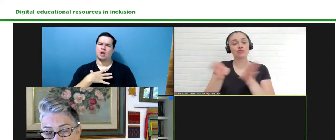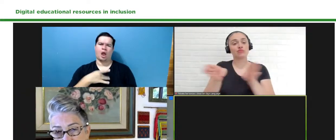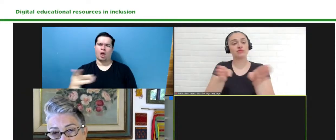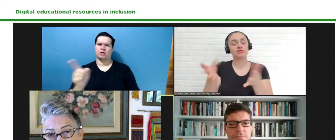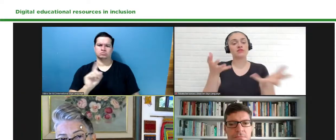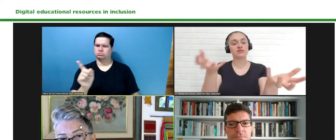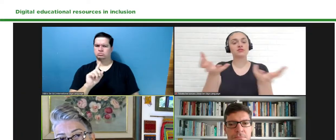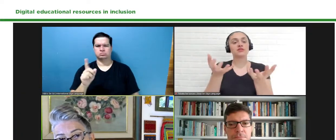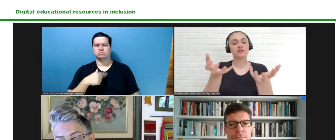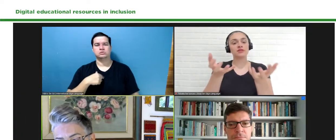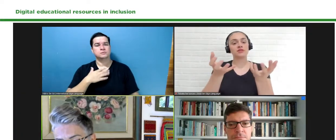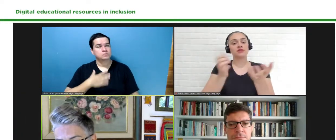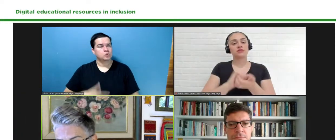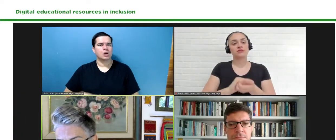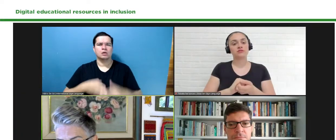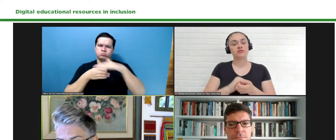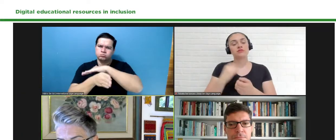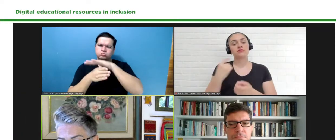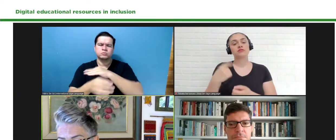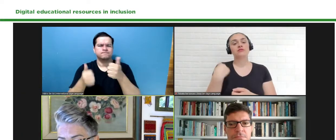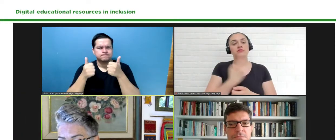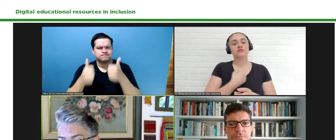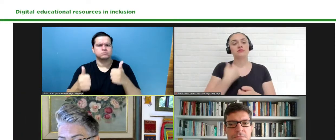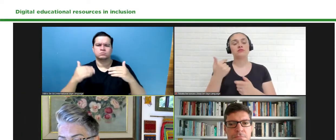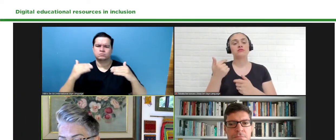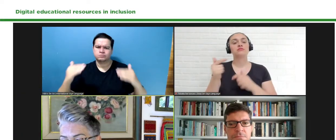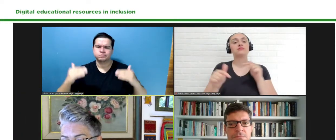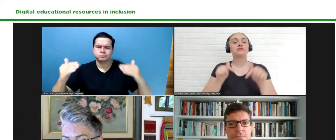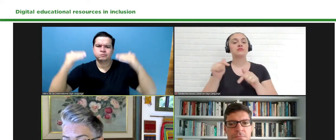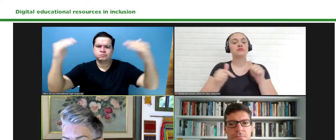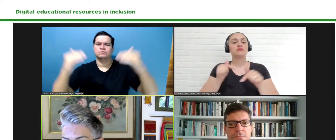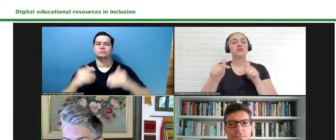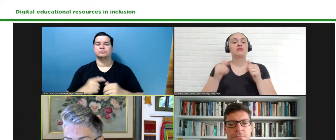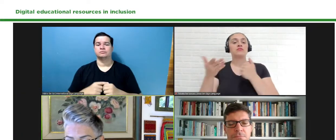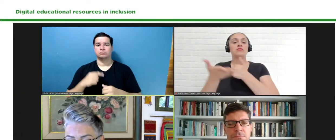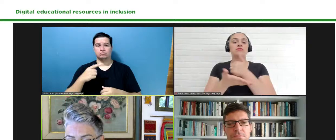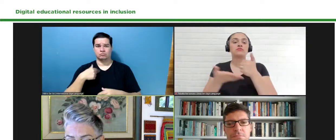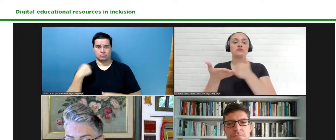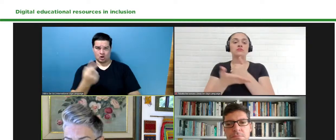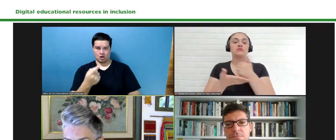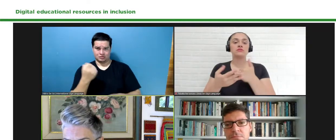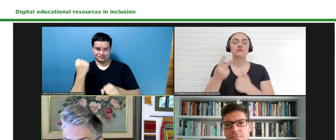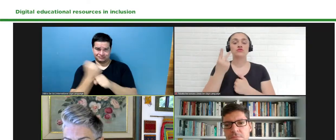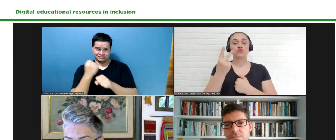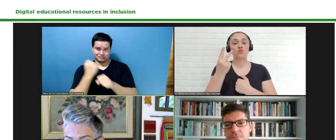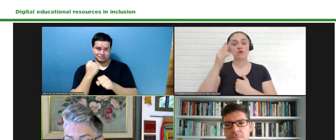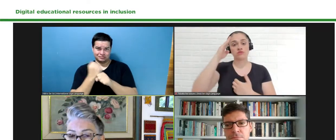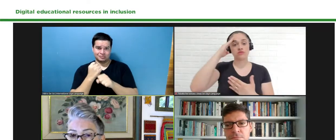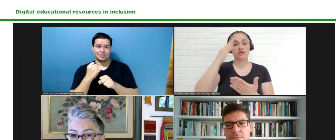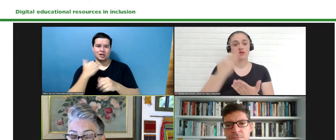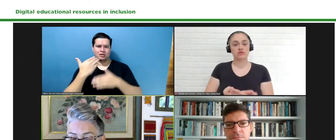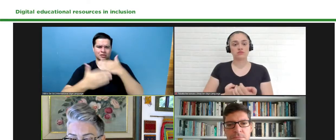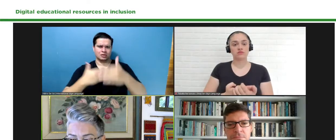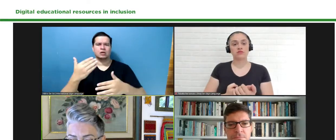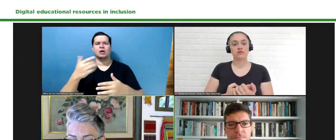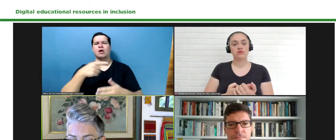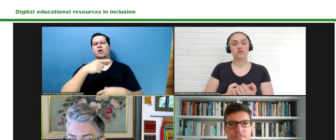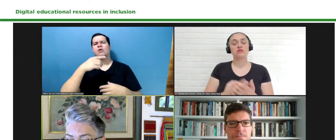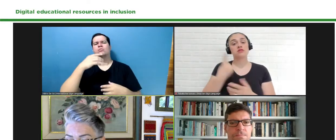Escola de Gente has worked based on 2 beliefs and 1